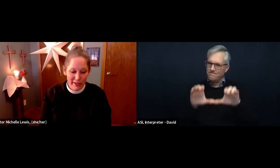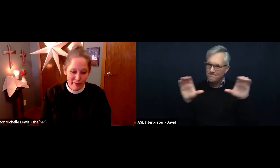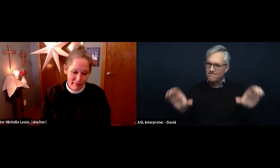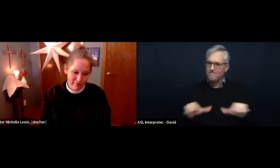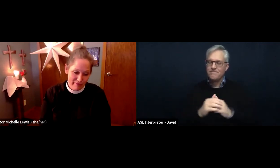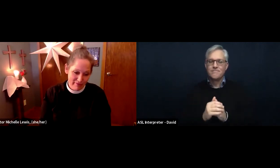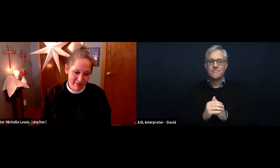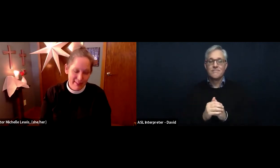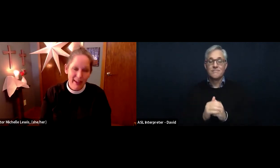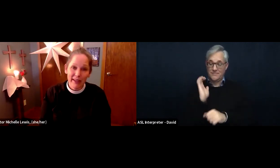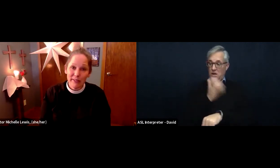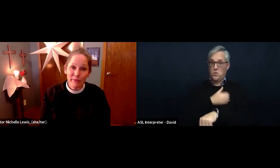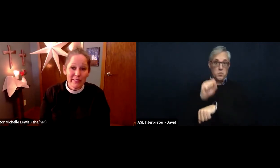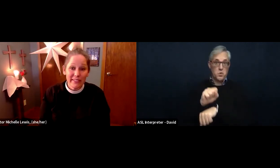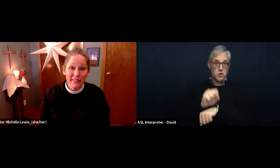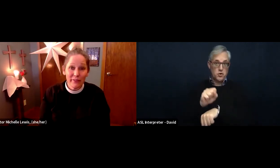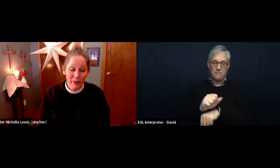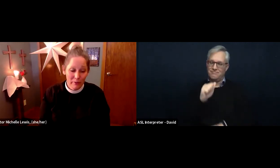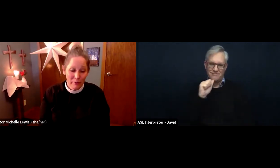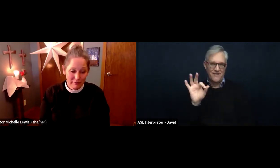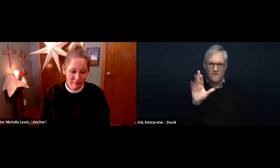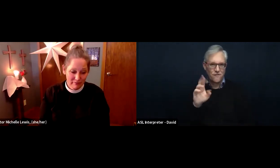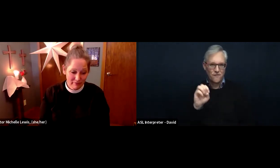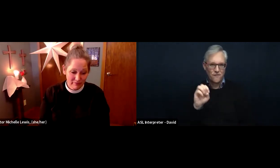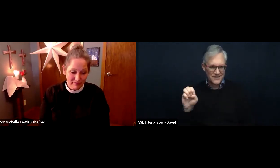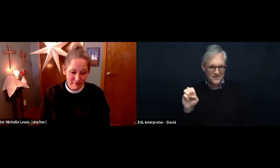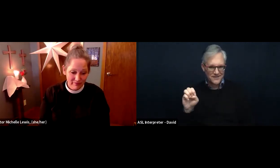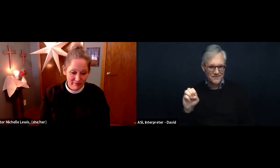free, and we need your help.